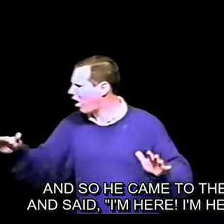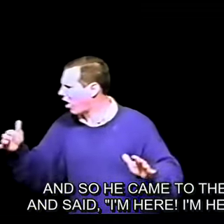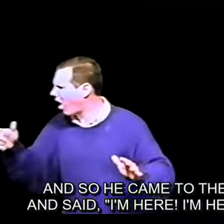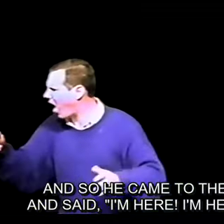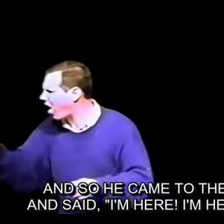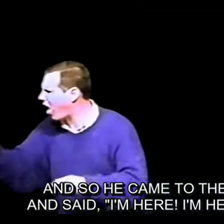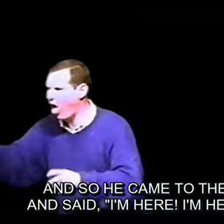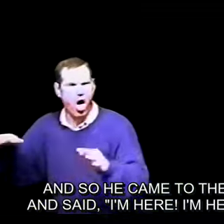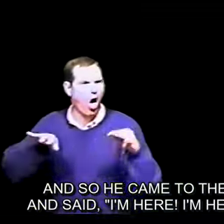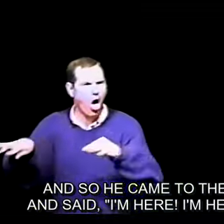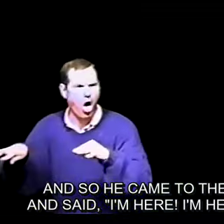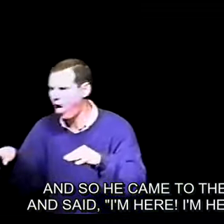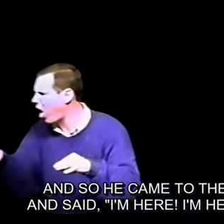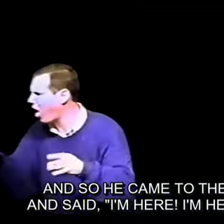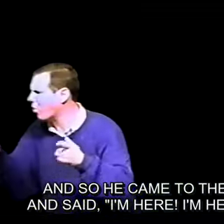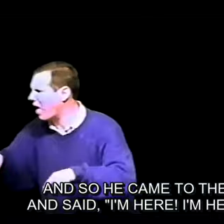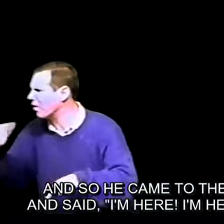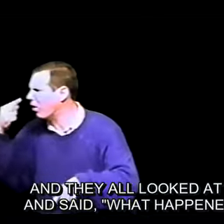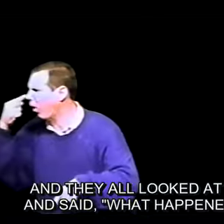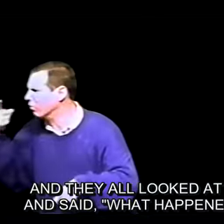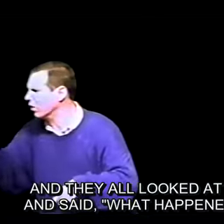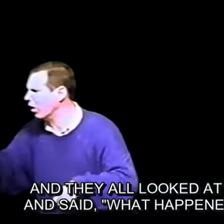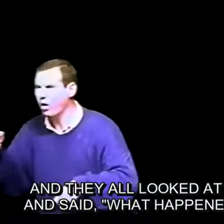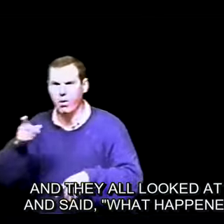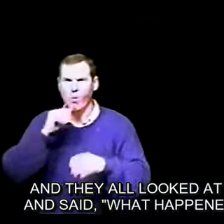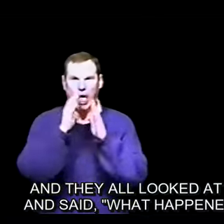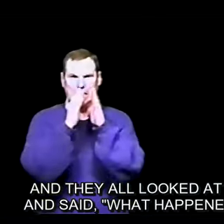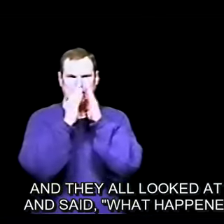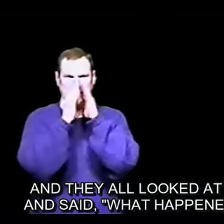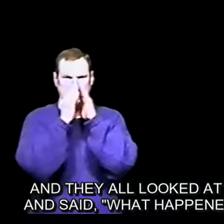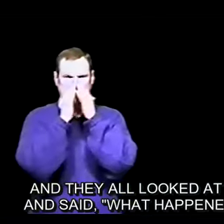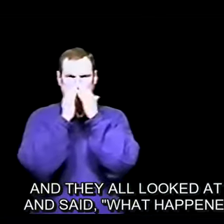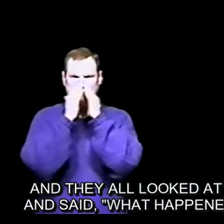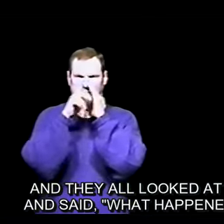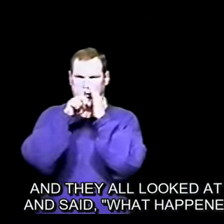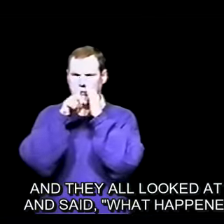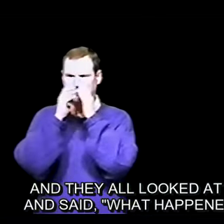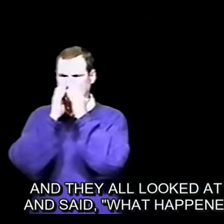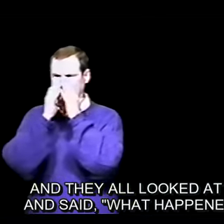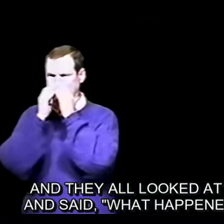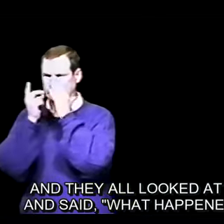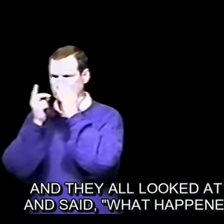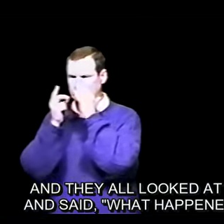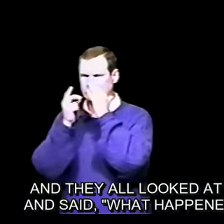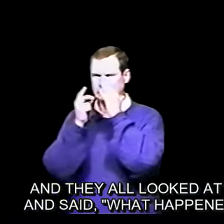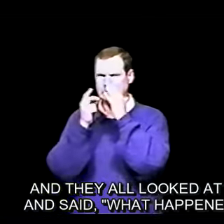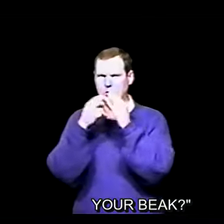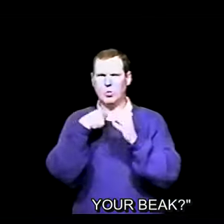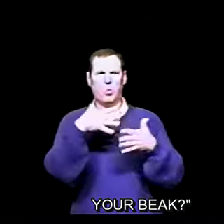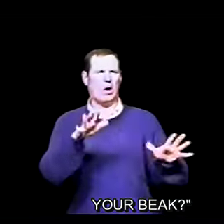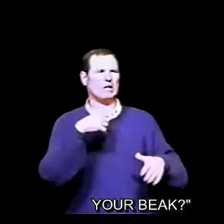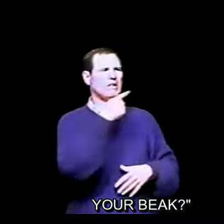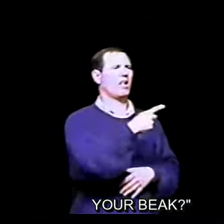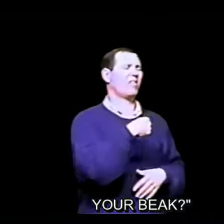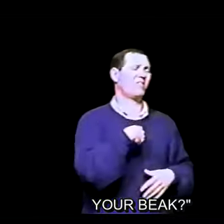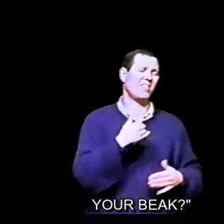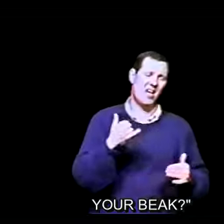here. And they all looked at him and said, what happened to your beak? And he said, oh,